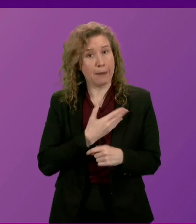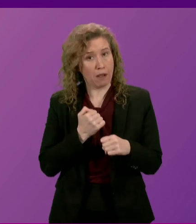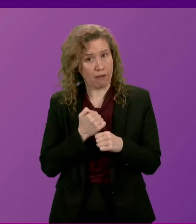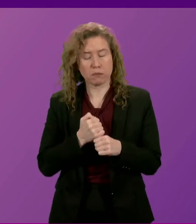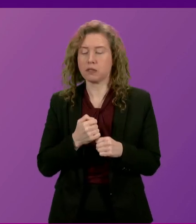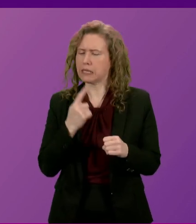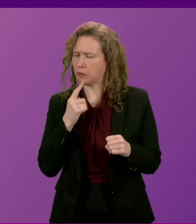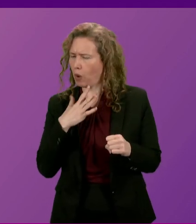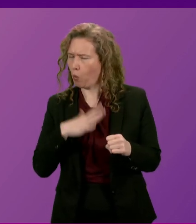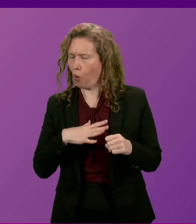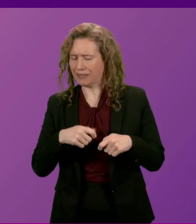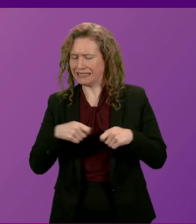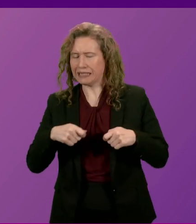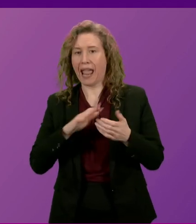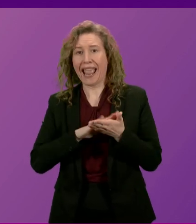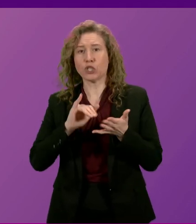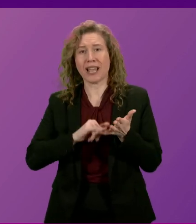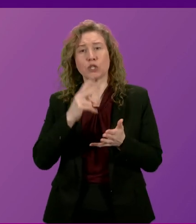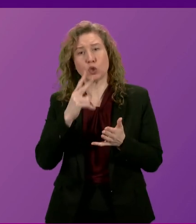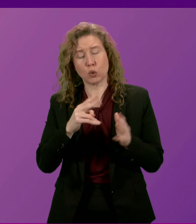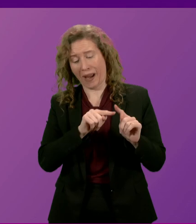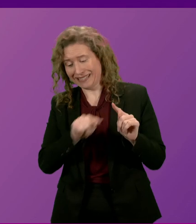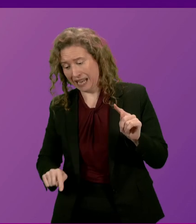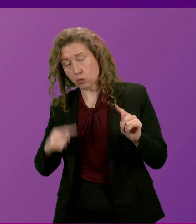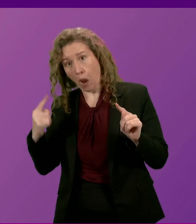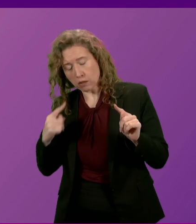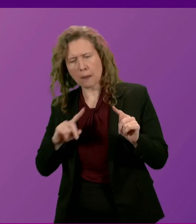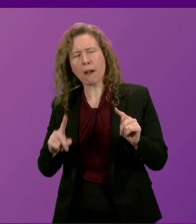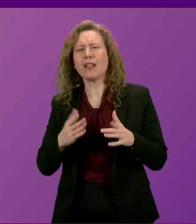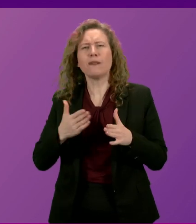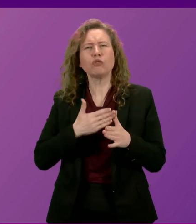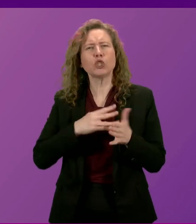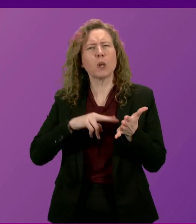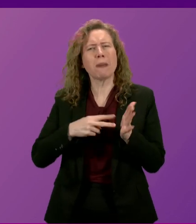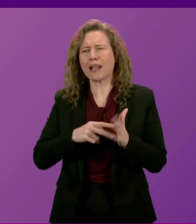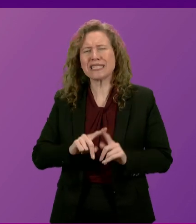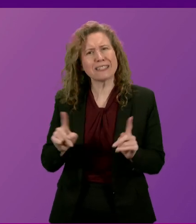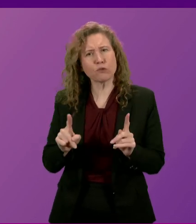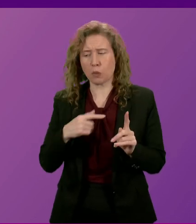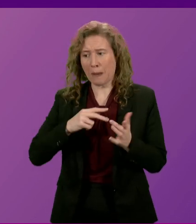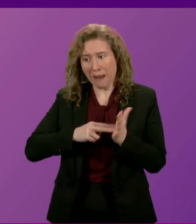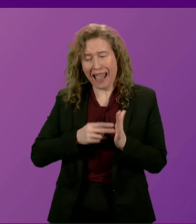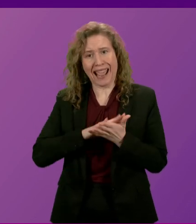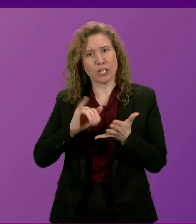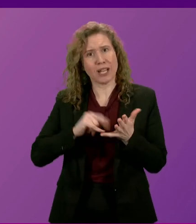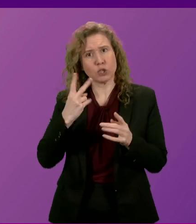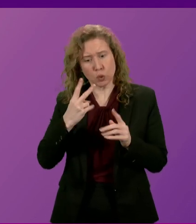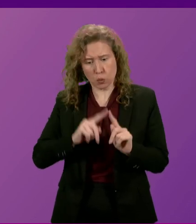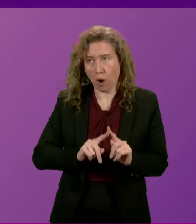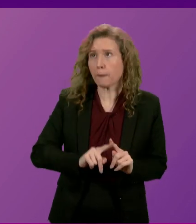to extend HS2 into London, but has no plans to do what was originally intended and bring it into Scotland, even though it's